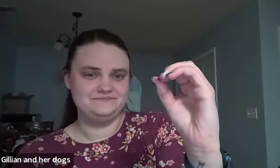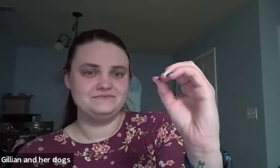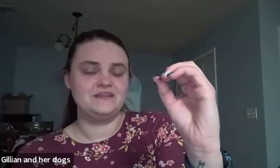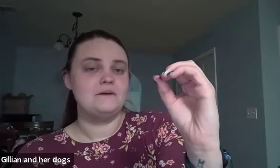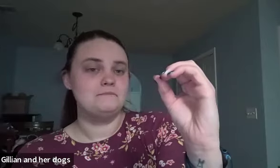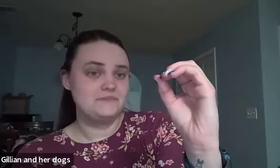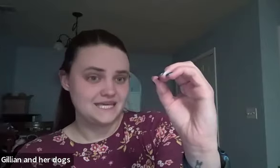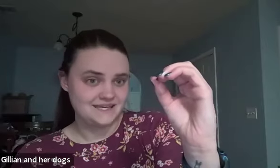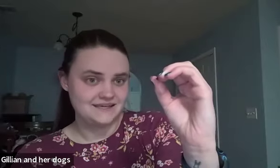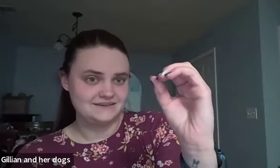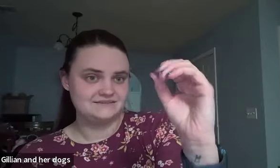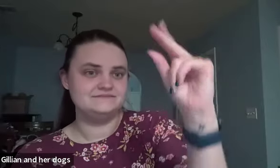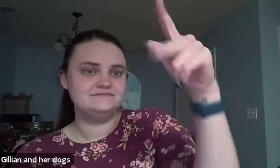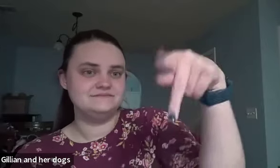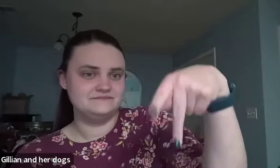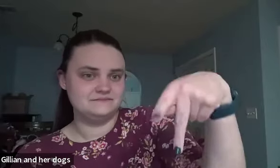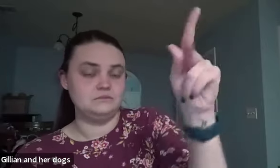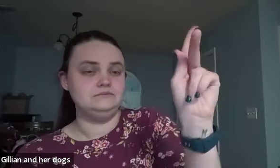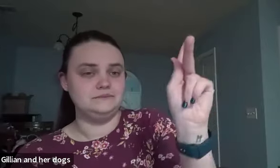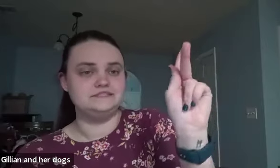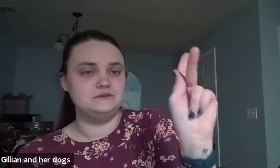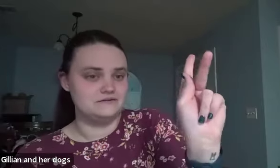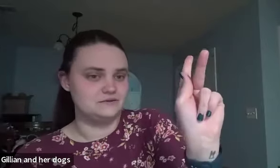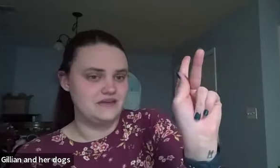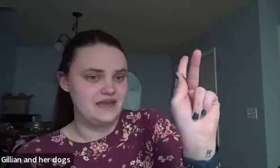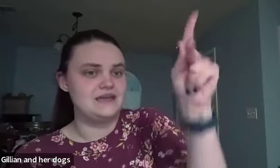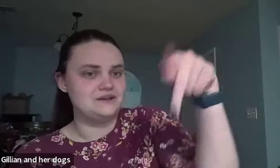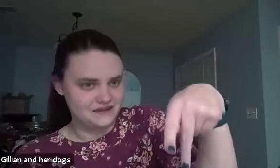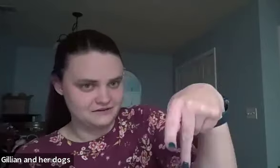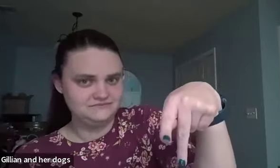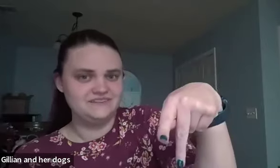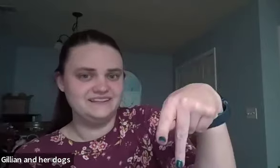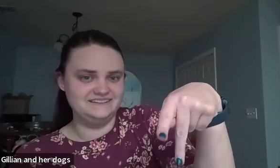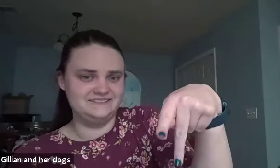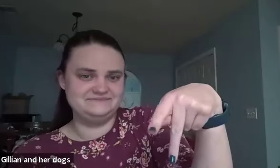Mm-hmm. P. Let me slow down. So K and go down.